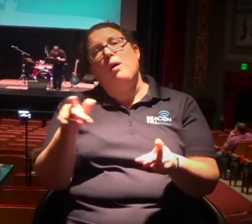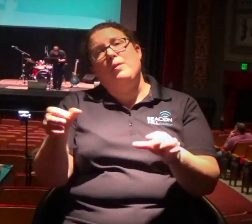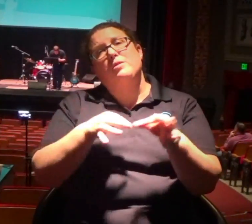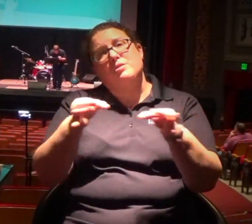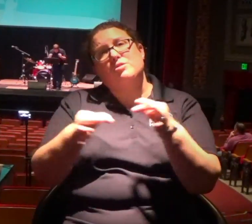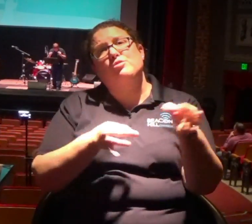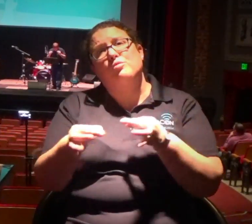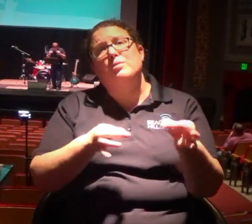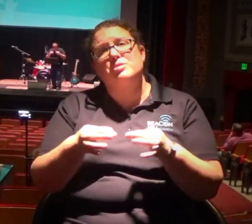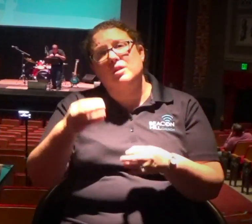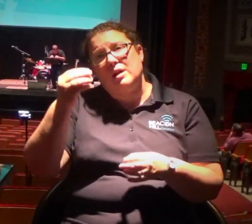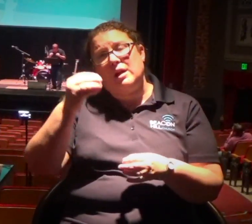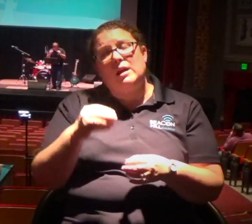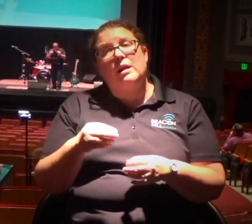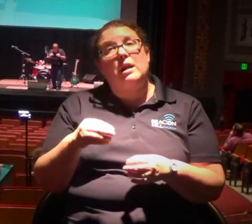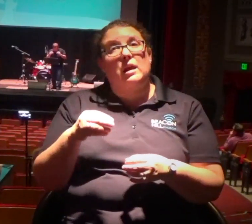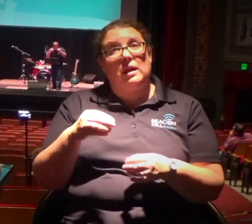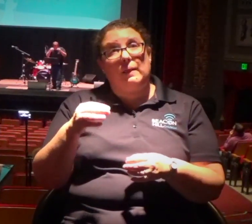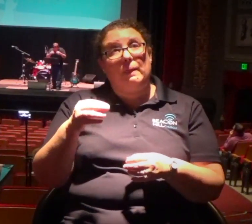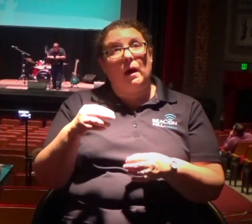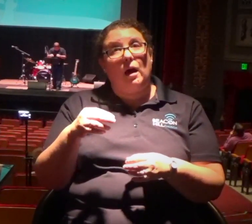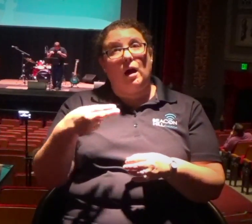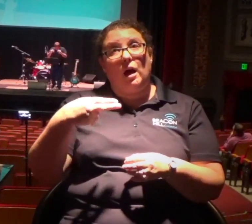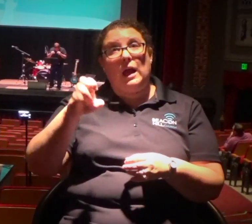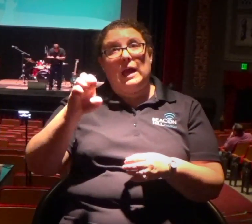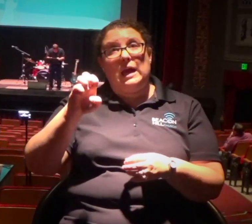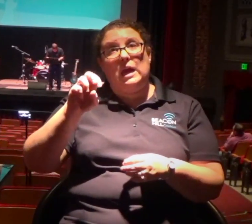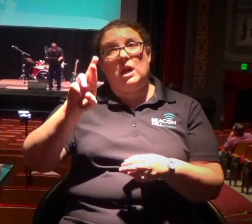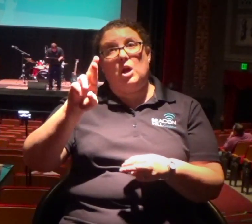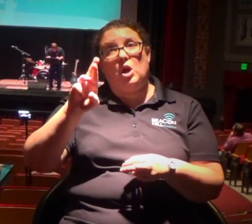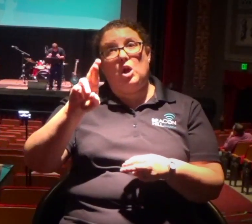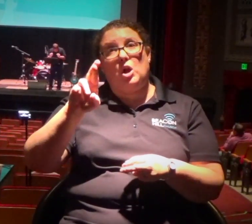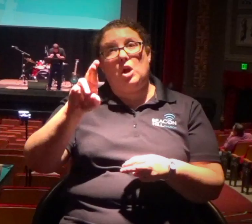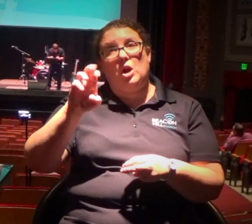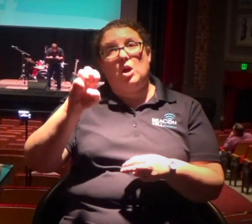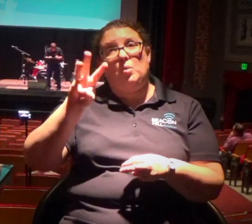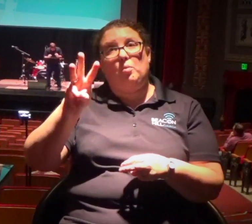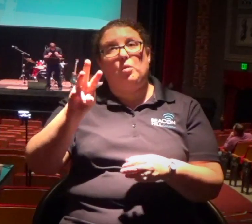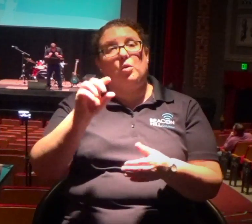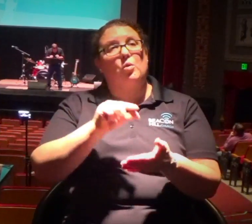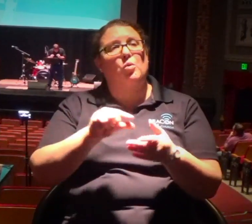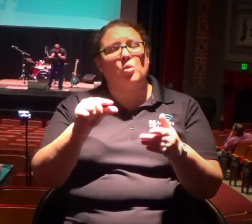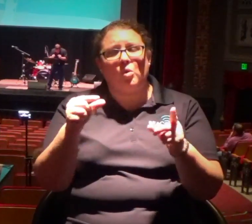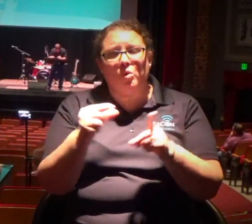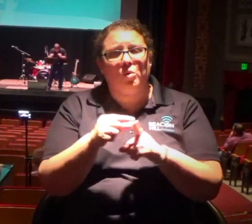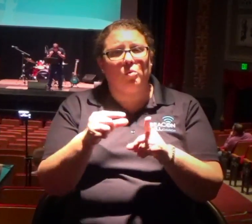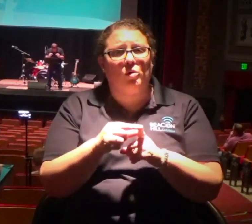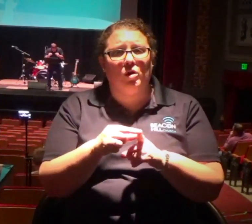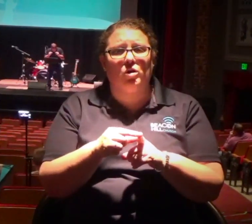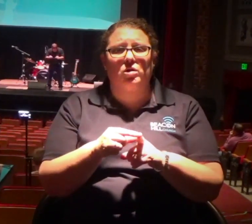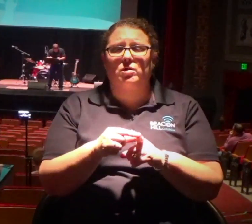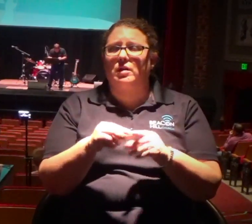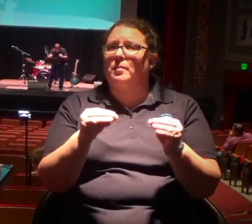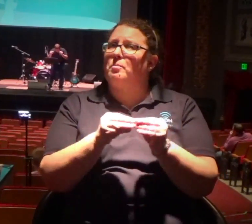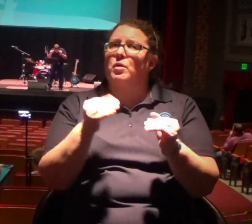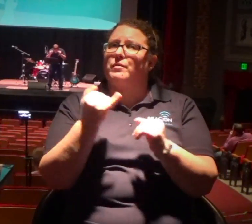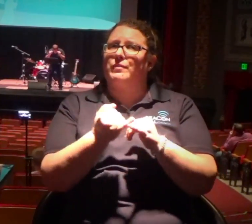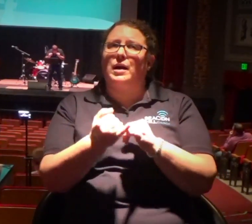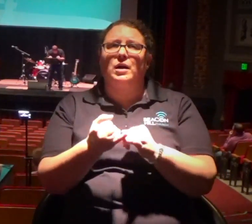here to say a more finalized punishment that he got, that our Savior got, that we deserve, than being